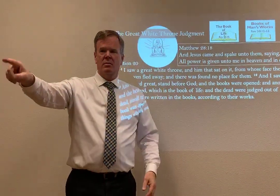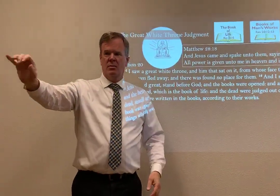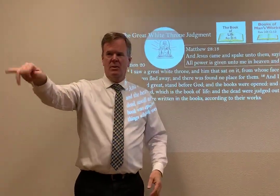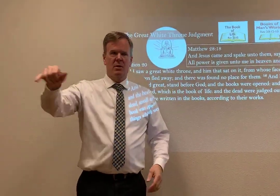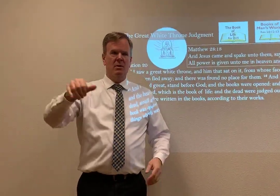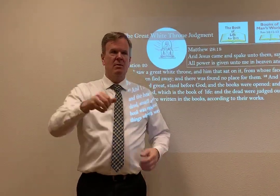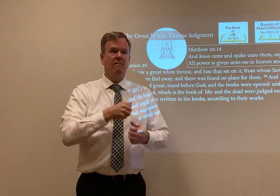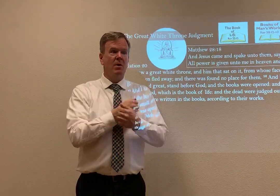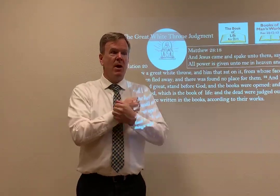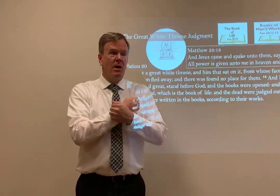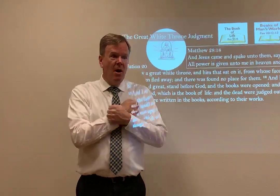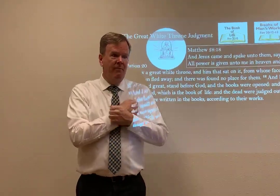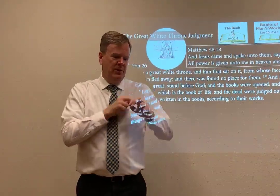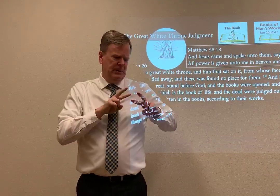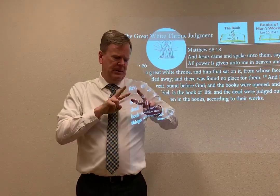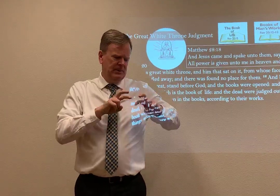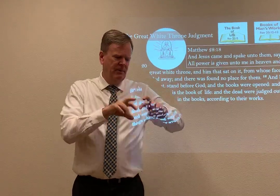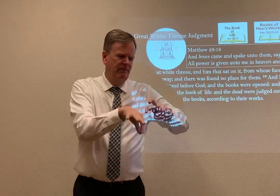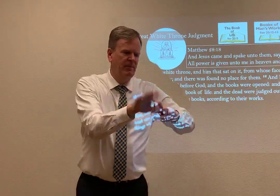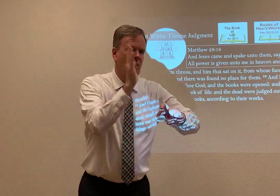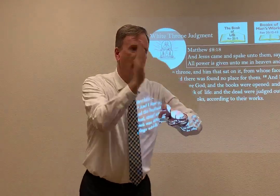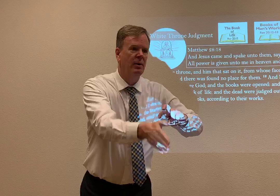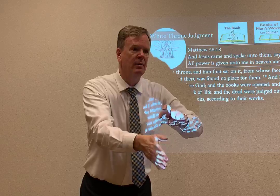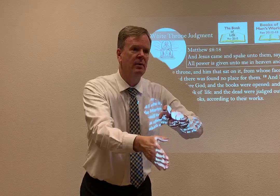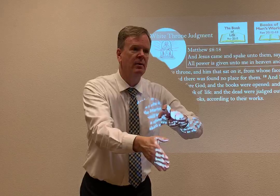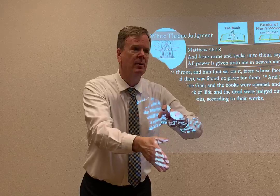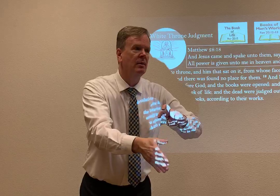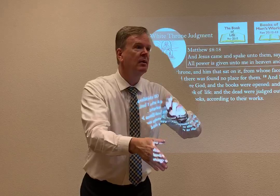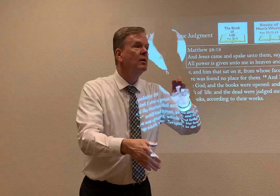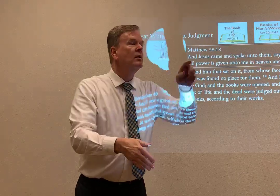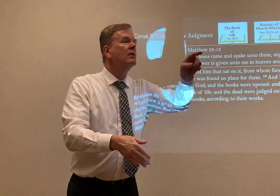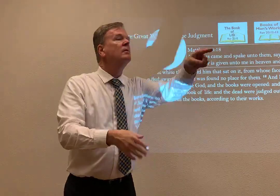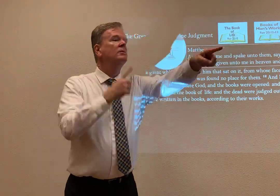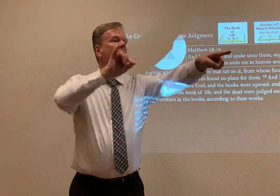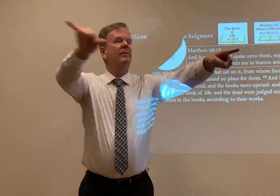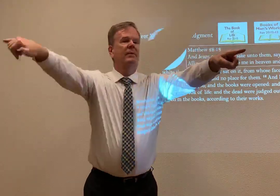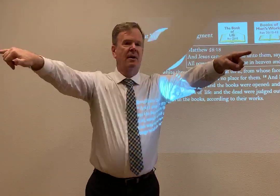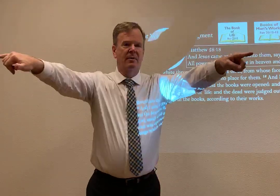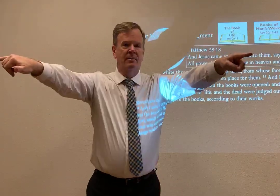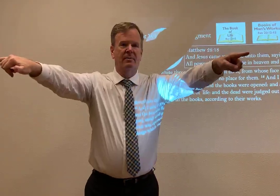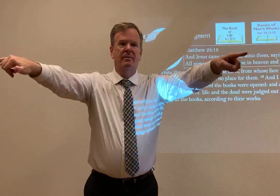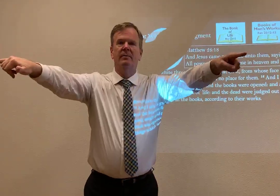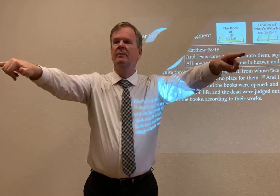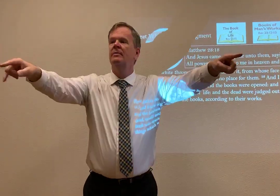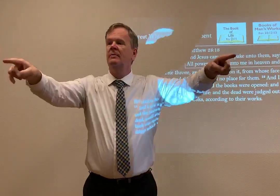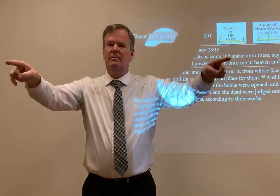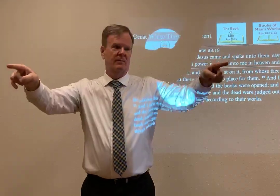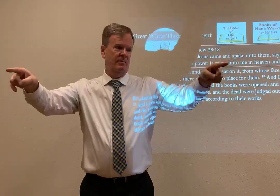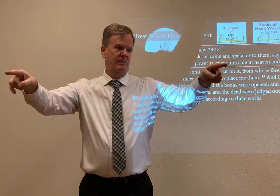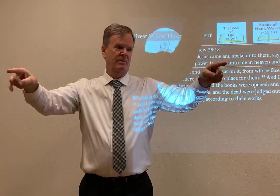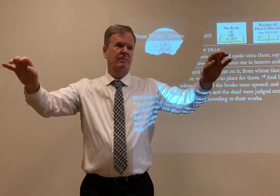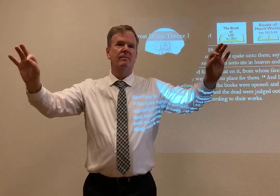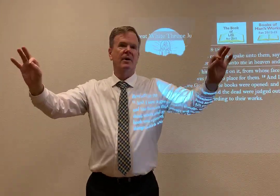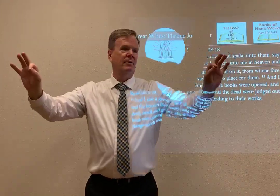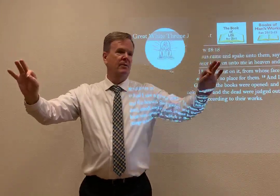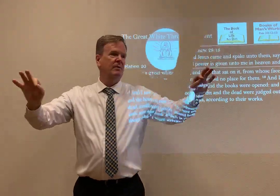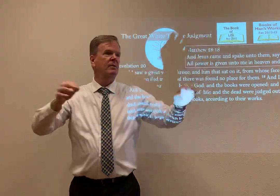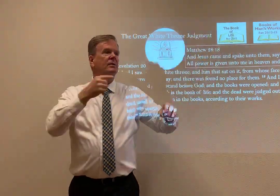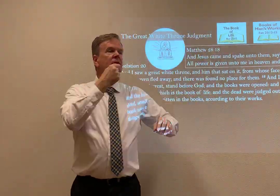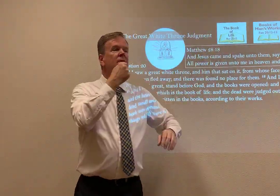Exactly. What she was saying, if you love to read the Word of God, you love the truth, you will find it. It says in the